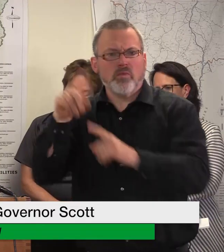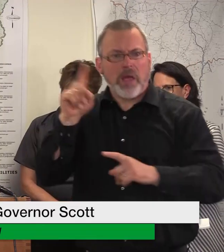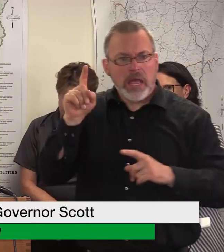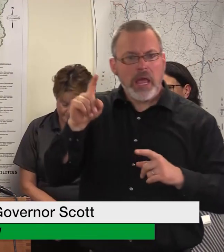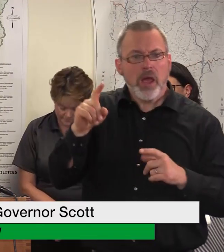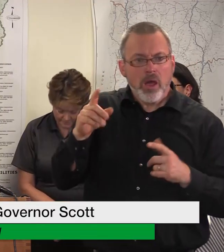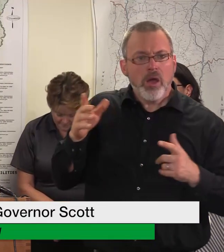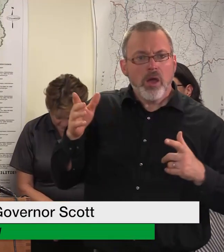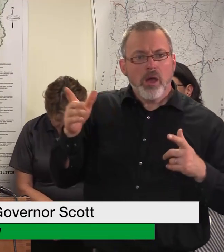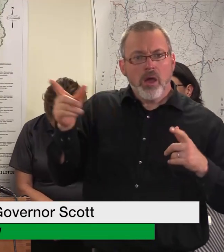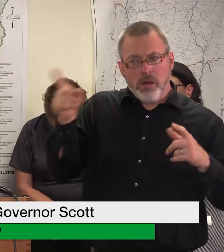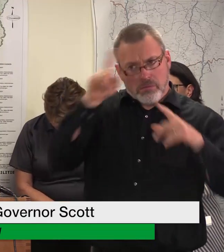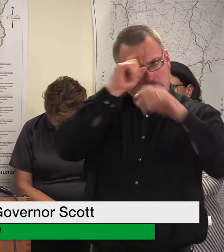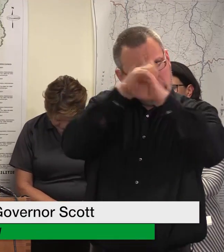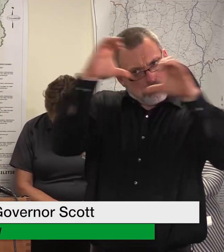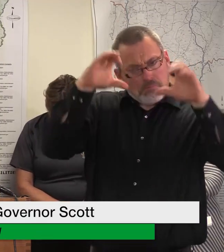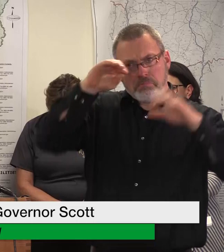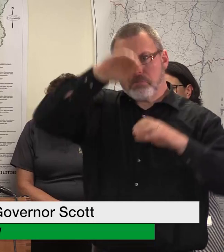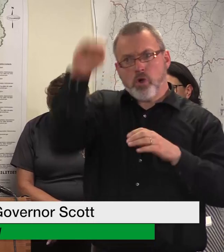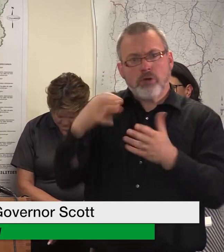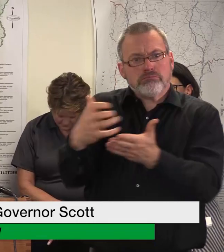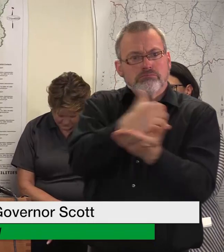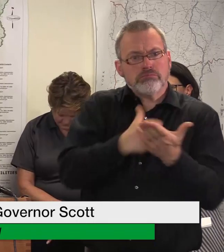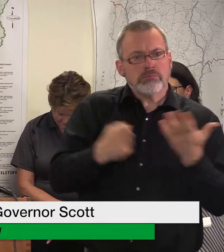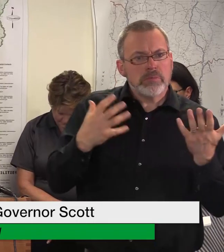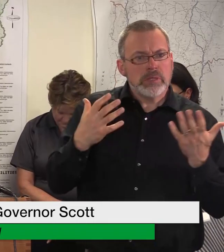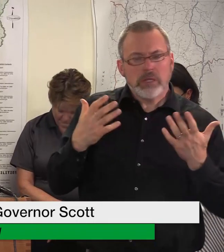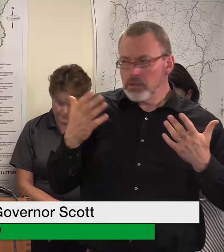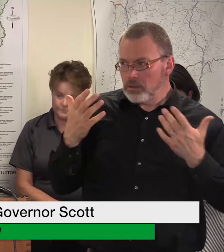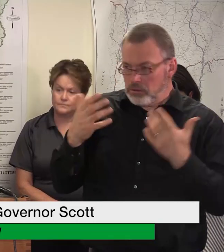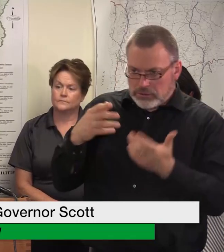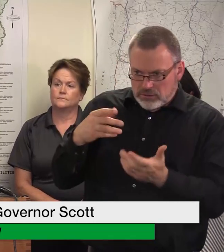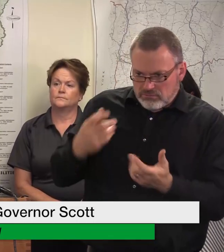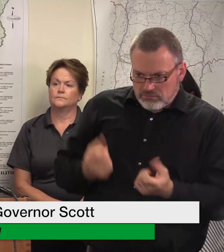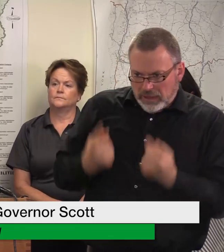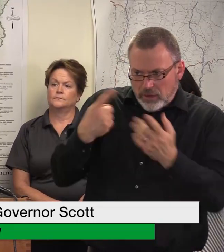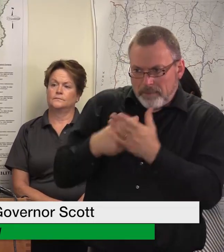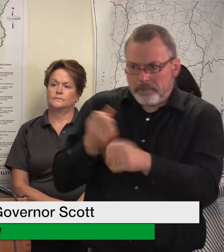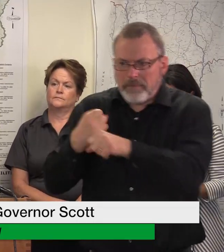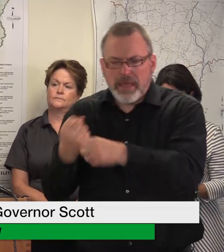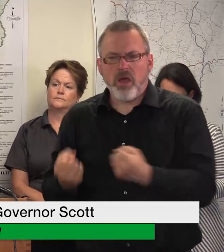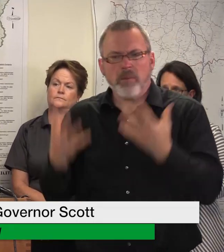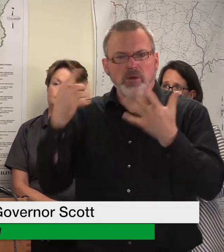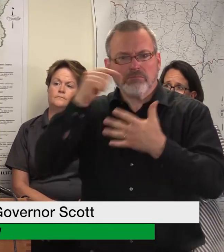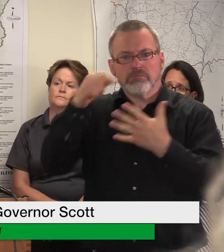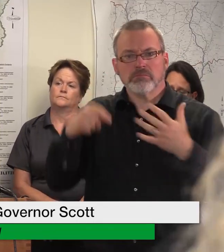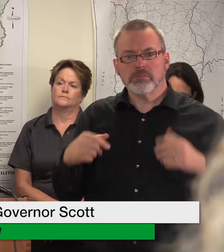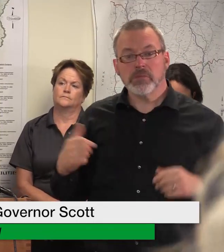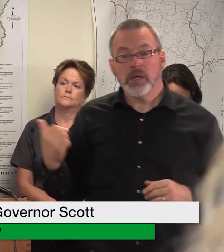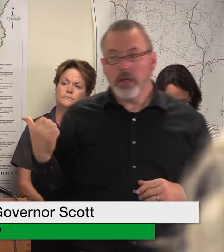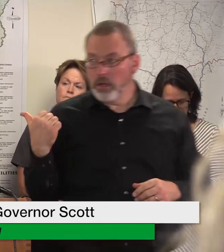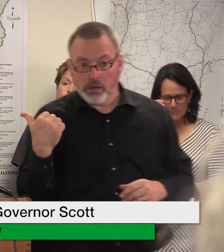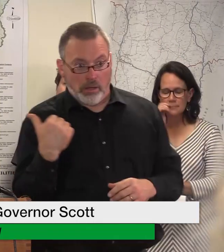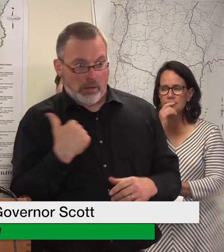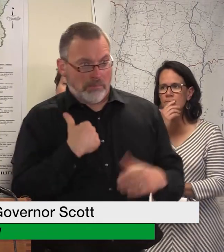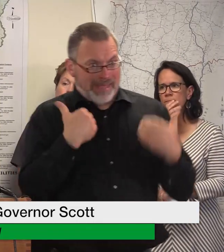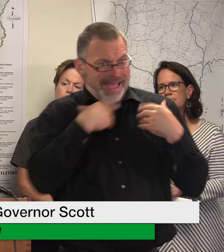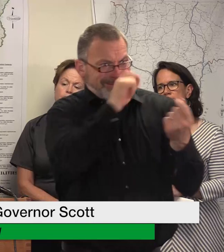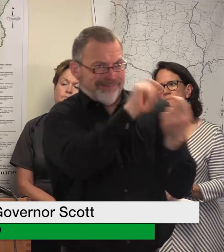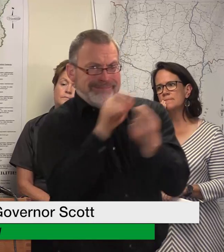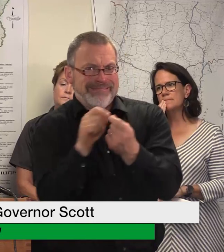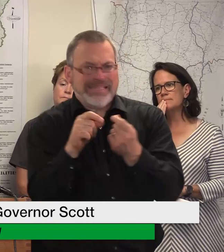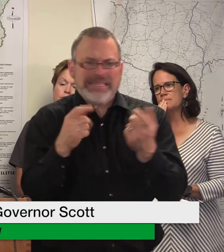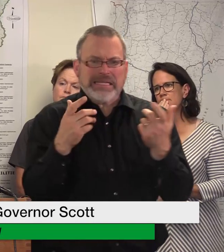wondering how much it costs to produce the license plates. Thank you. Yeah, we'll get back to you in the next couple of weeks on